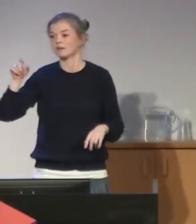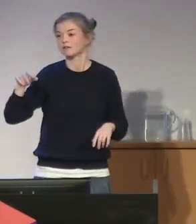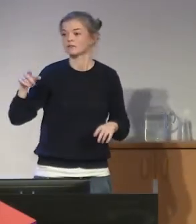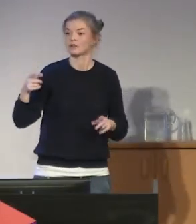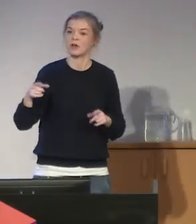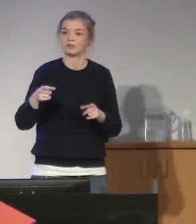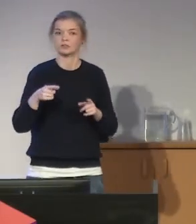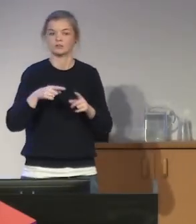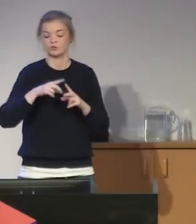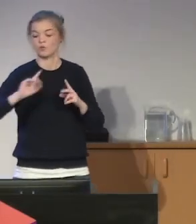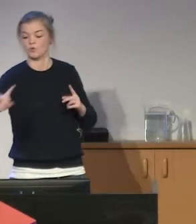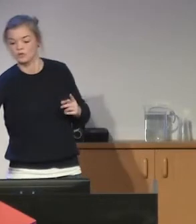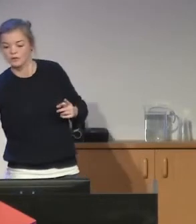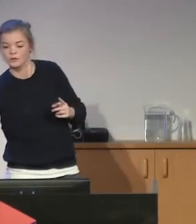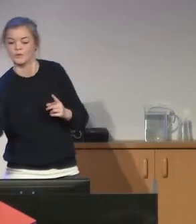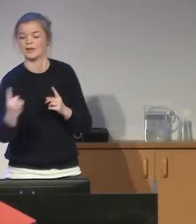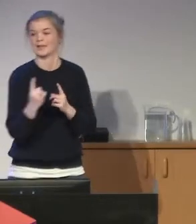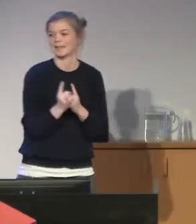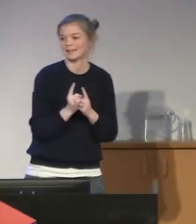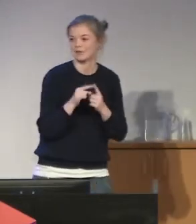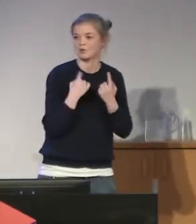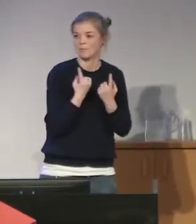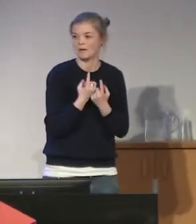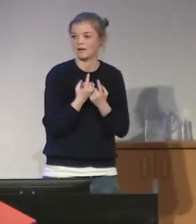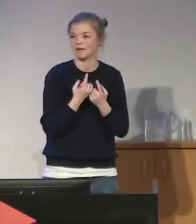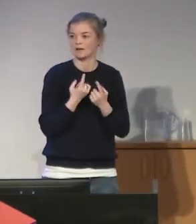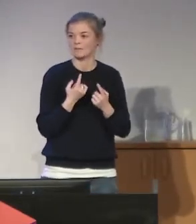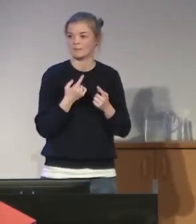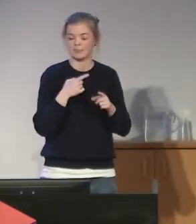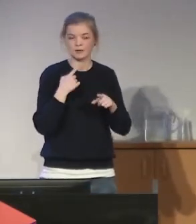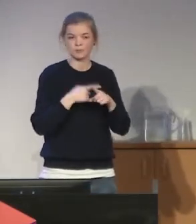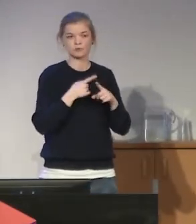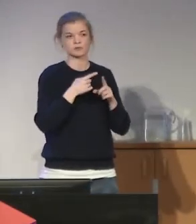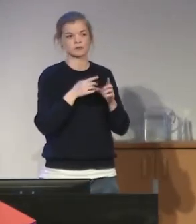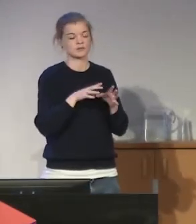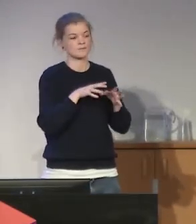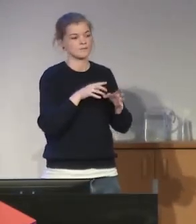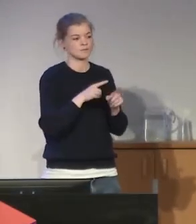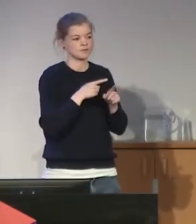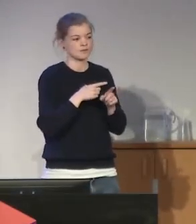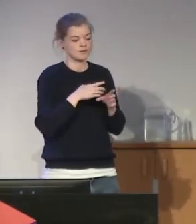we were talking about the same theme. So I went in and out the room,